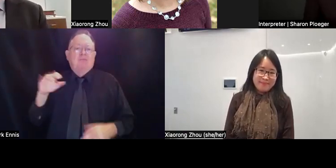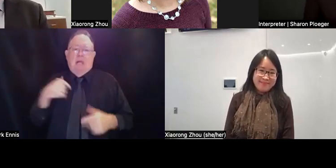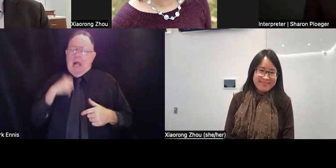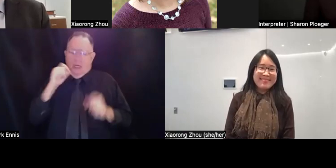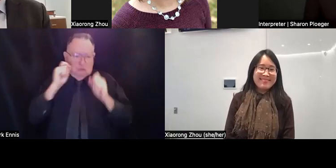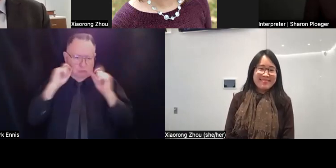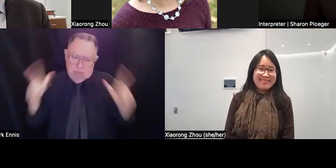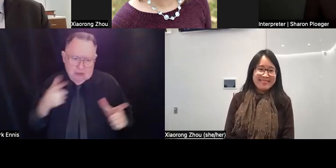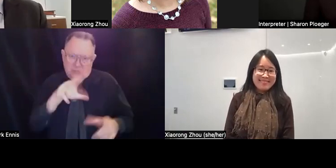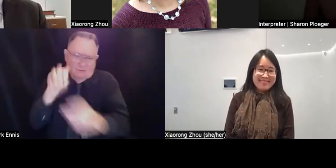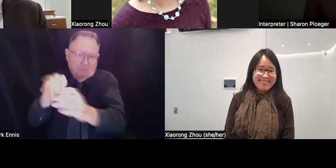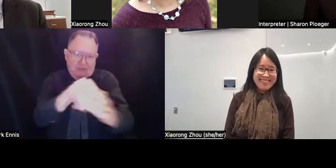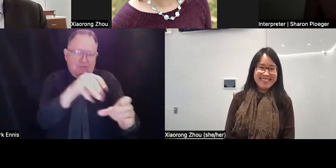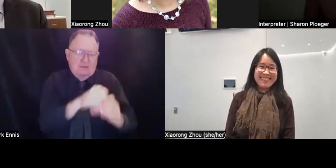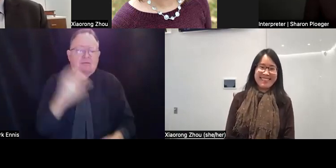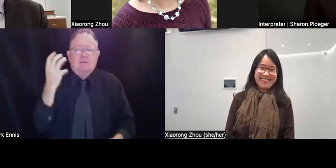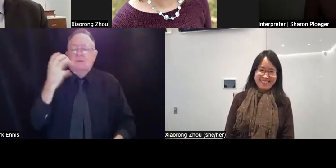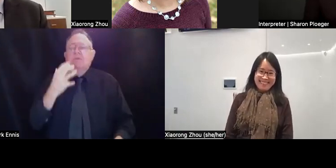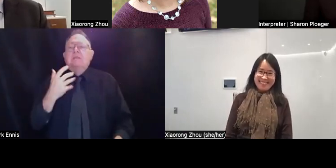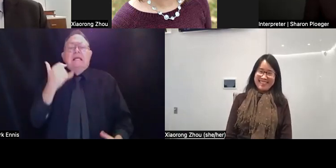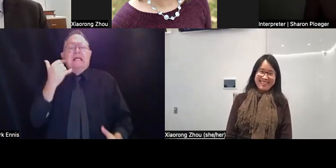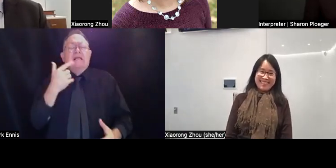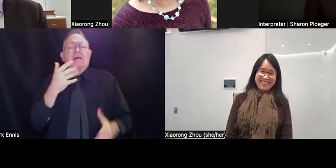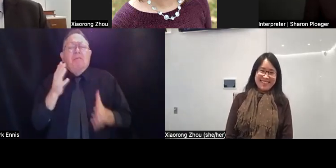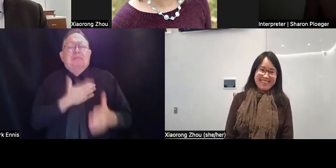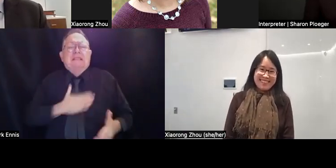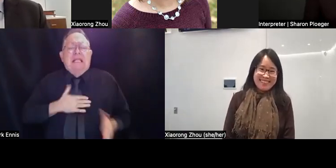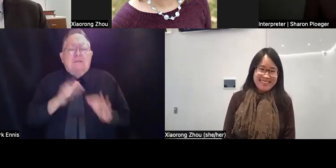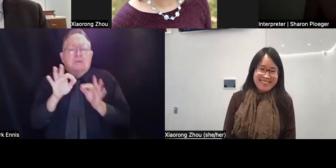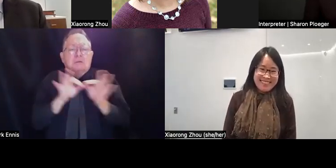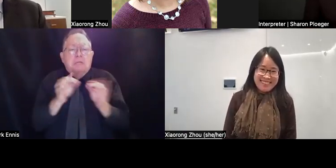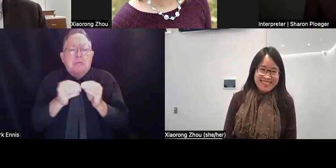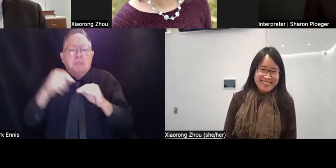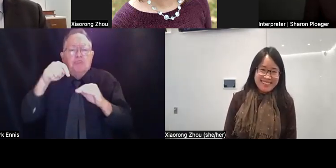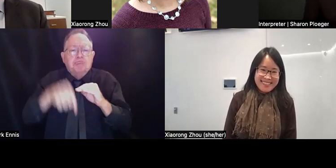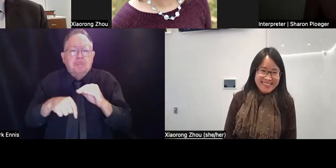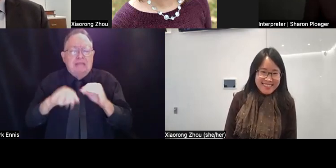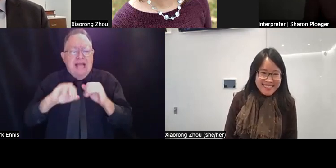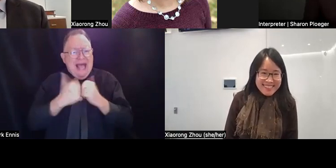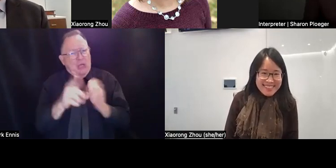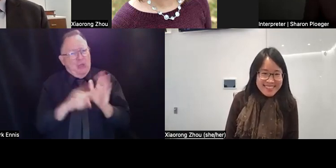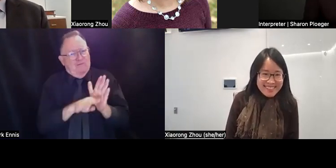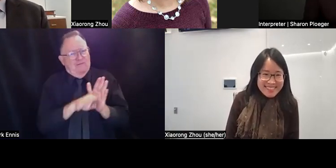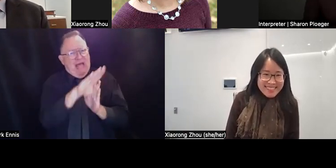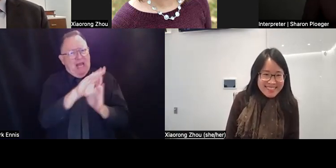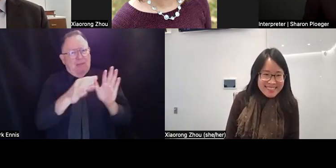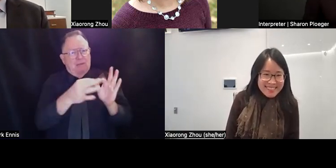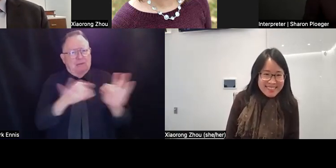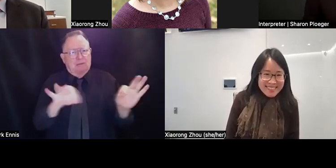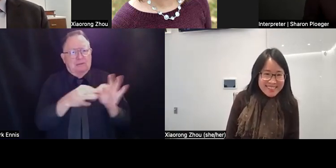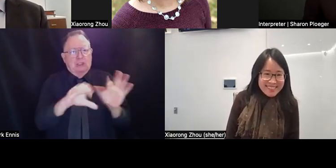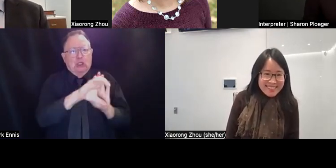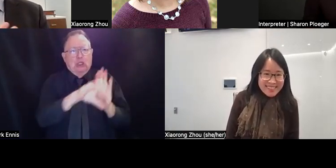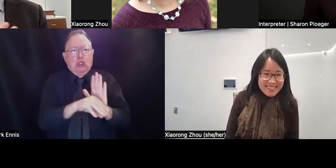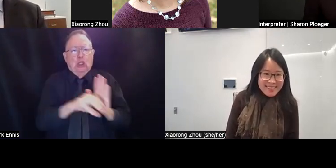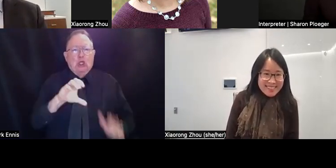So could you tell me a little bit more about how you are developing this curriculum? You mentioned collaborating